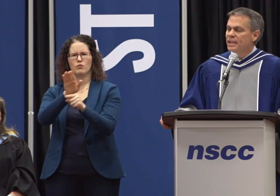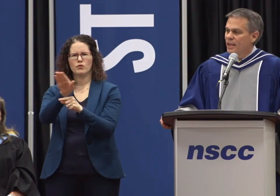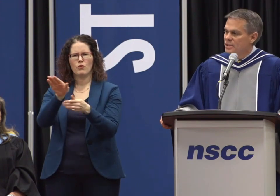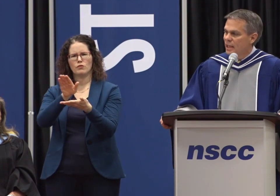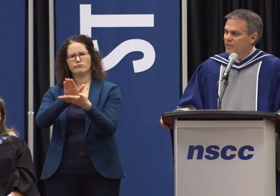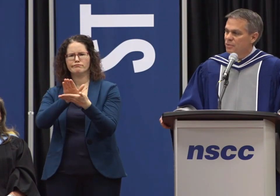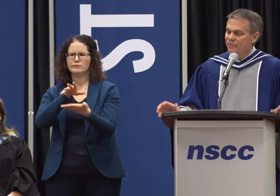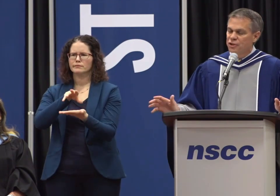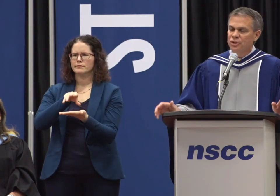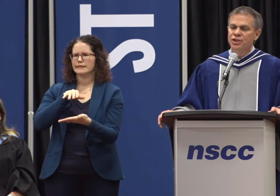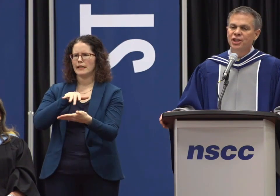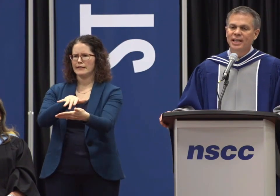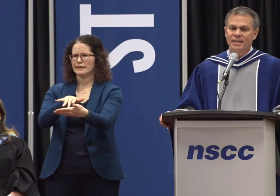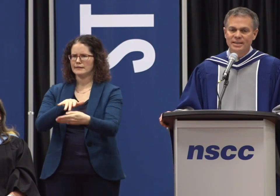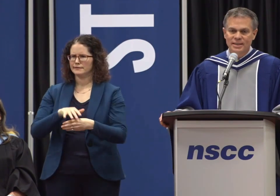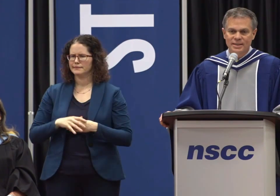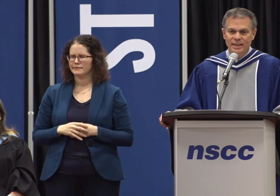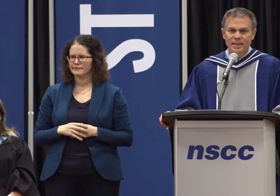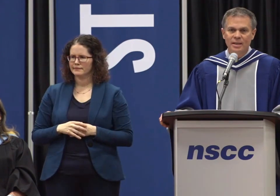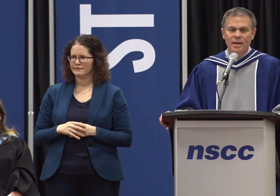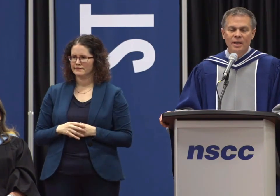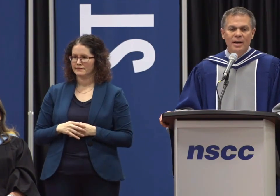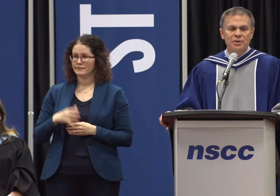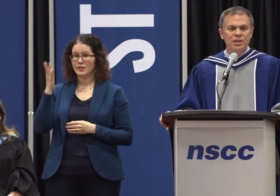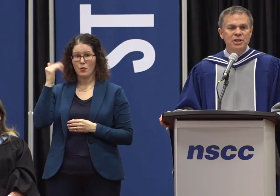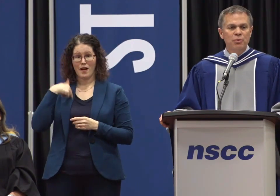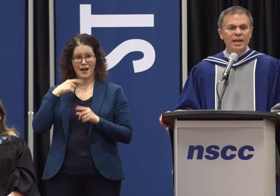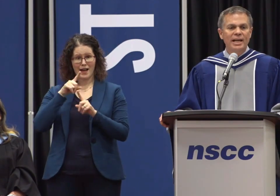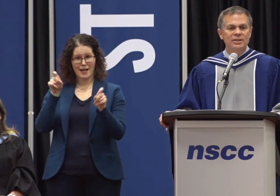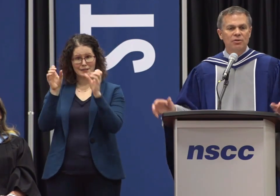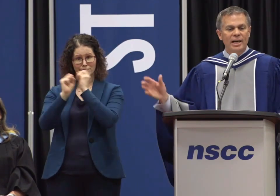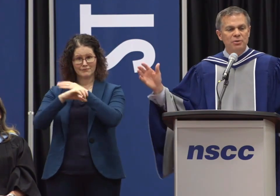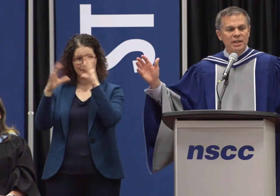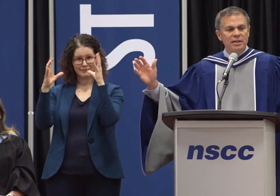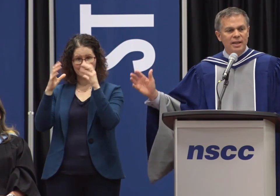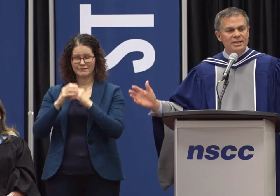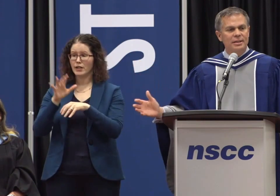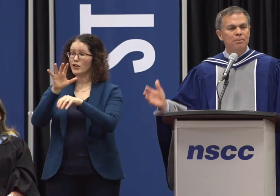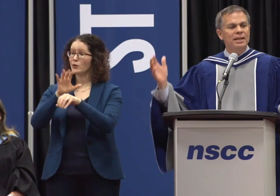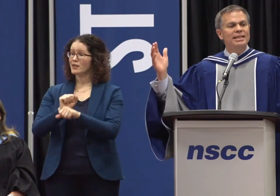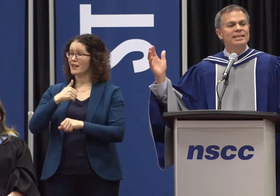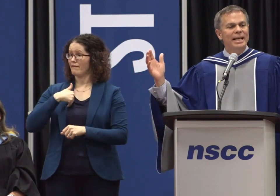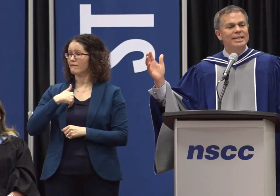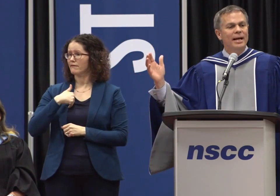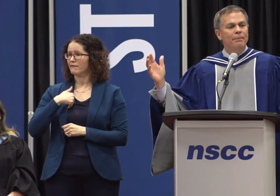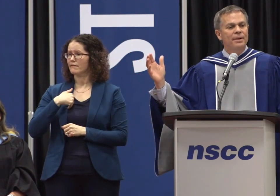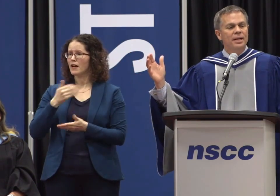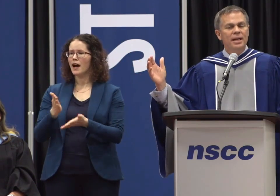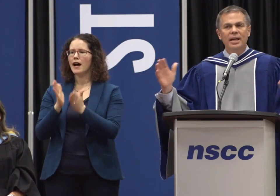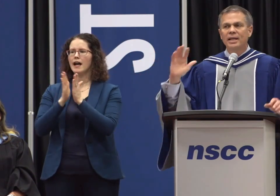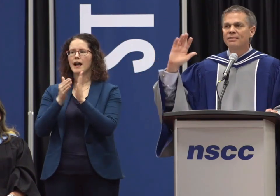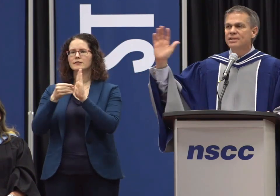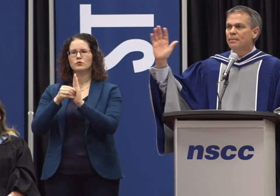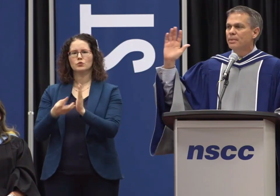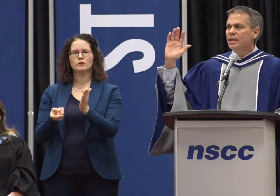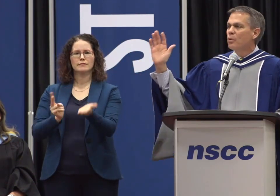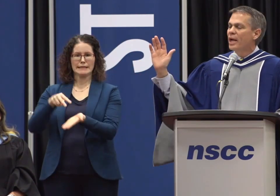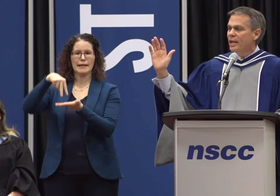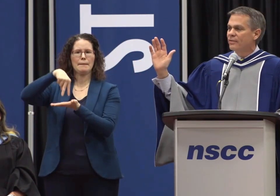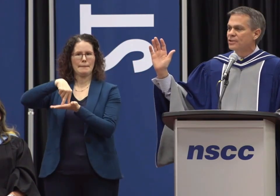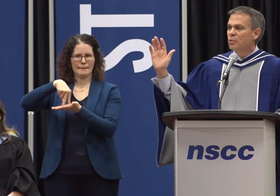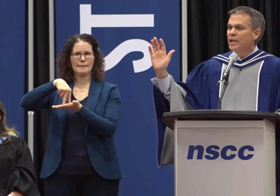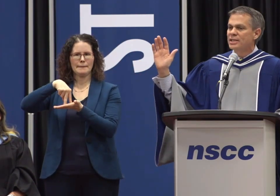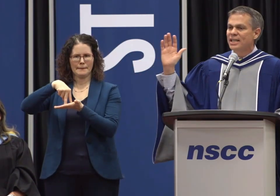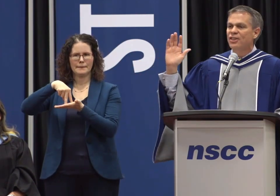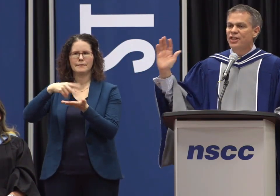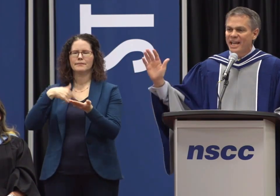question because we have a tradition at NSCC, a tradition where I ask the graduating class to please stand up and give somebody a